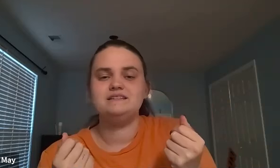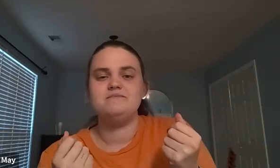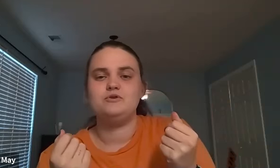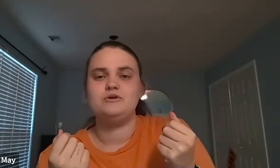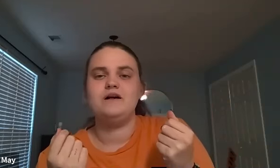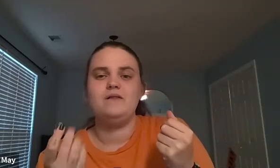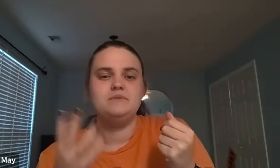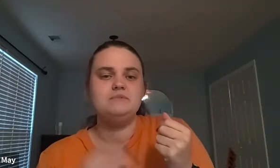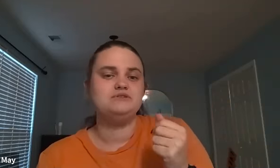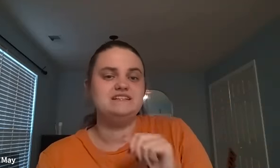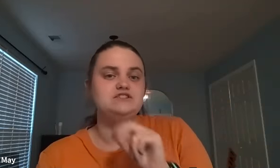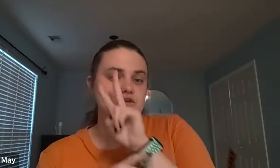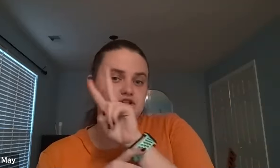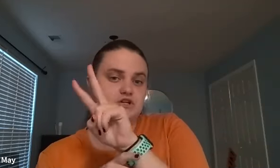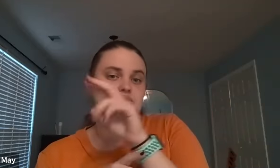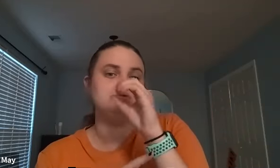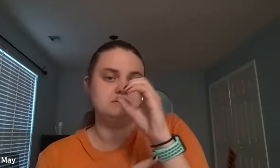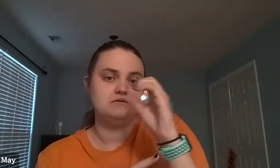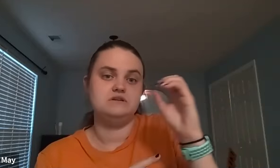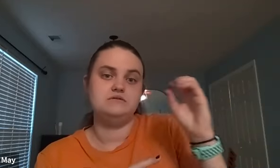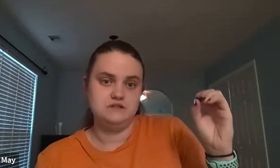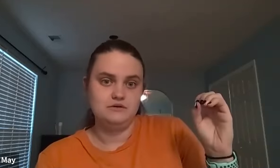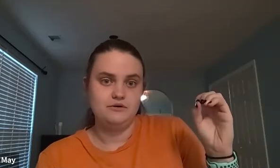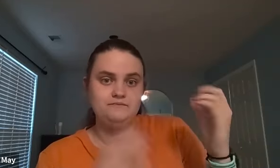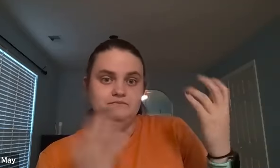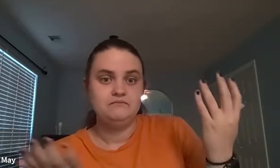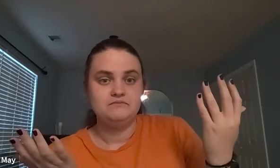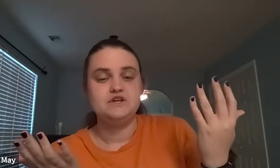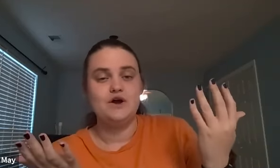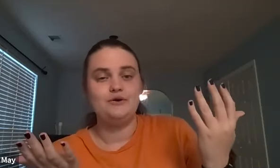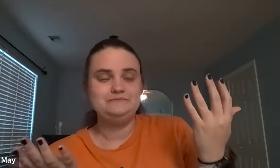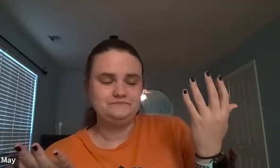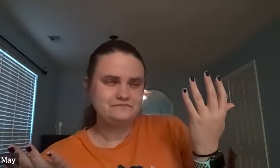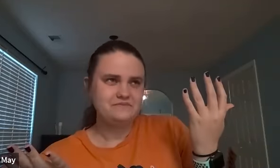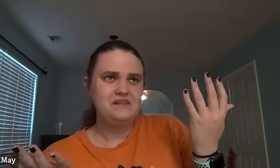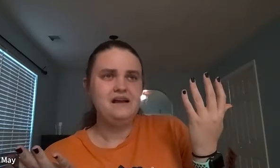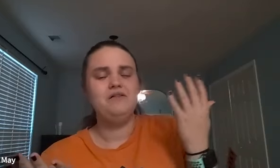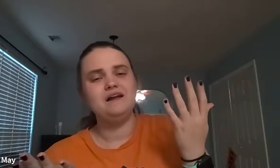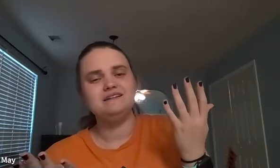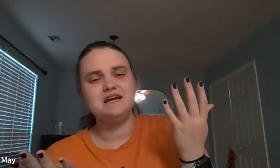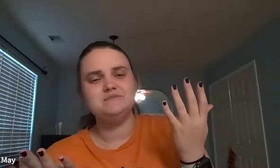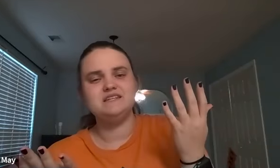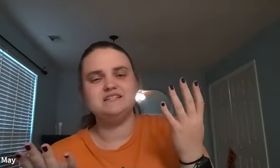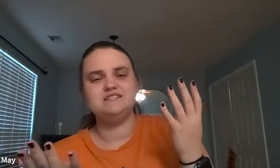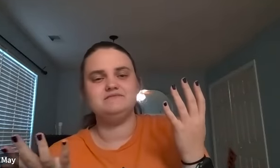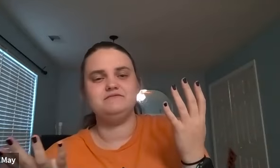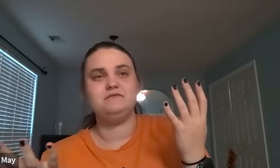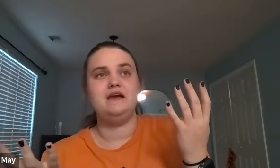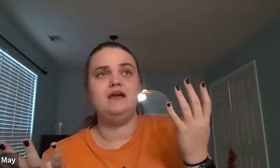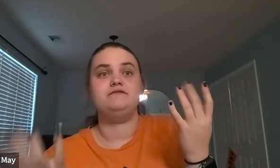except for a lot of people did do the 2000. So a lot of times it's like for the